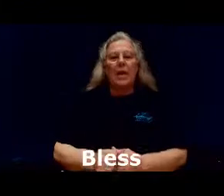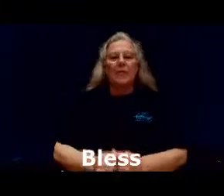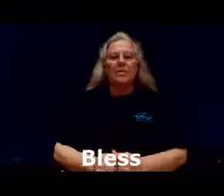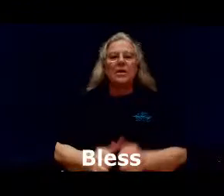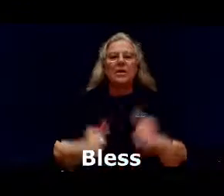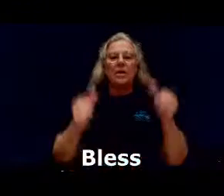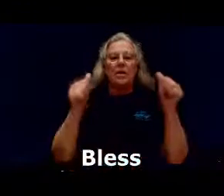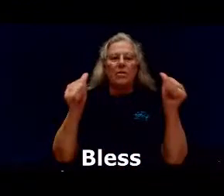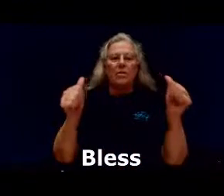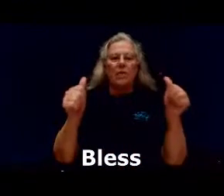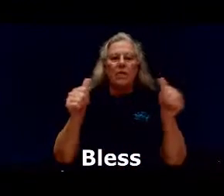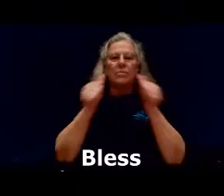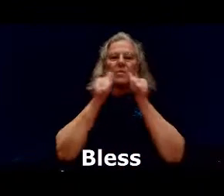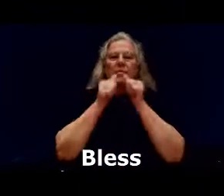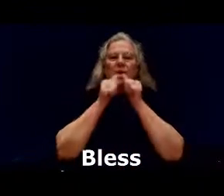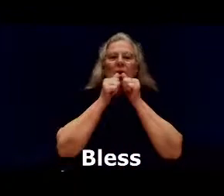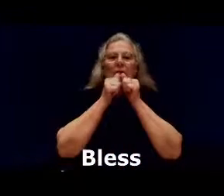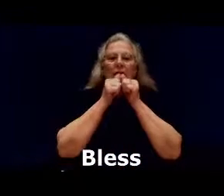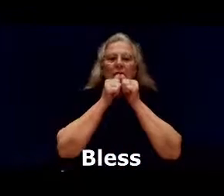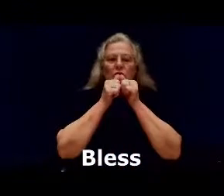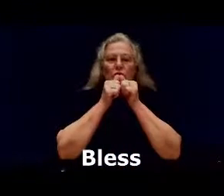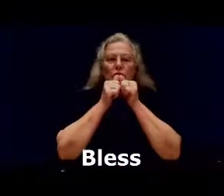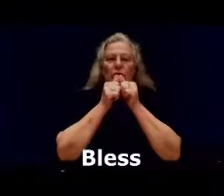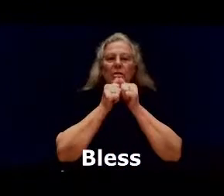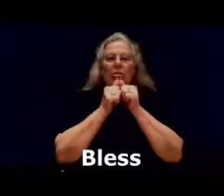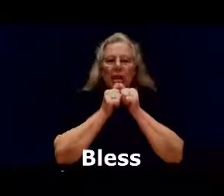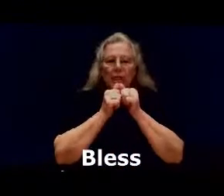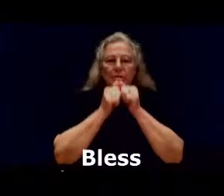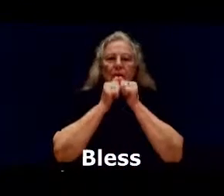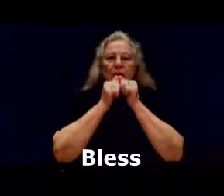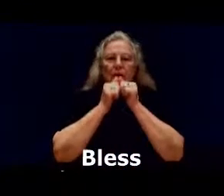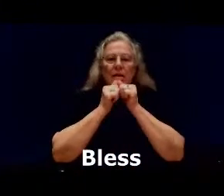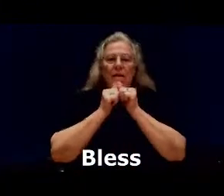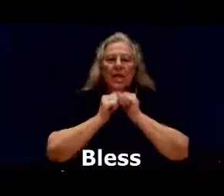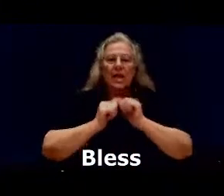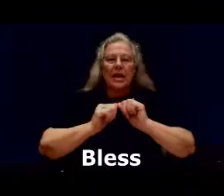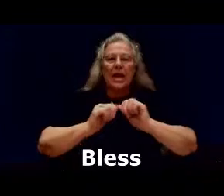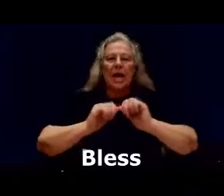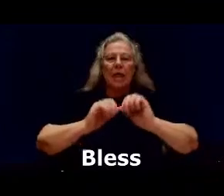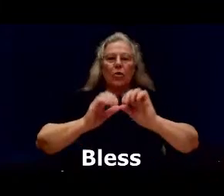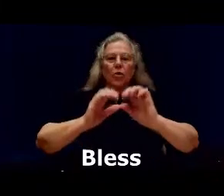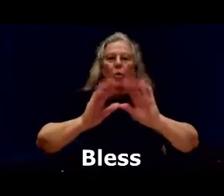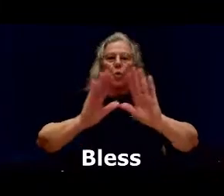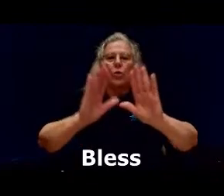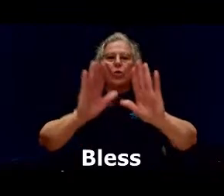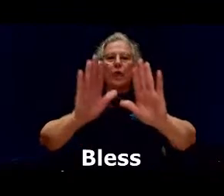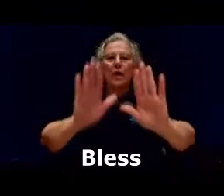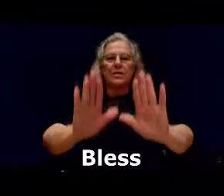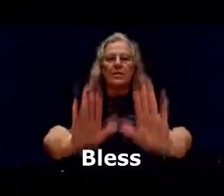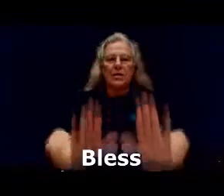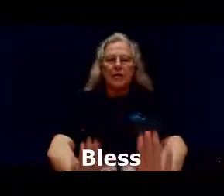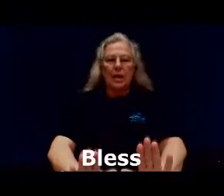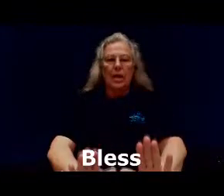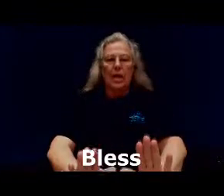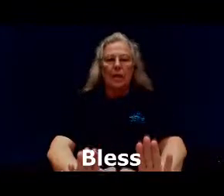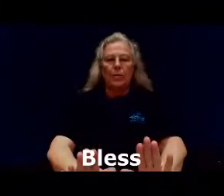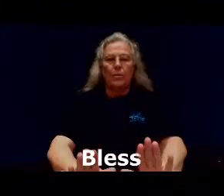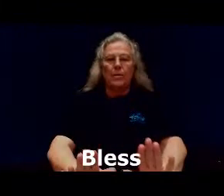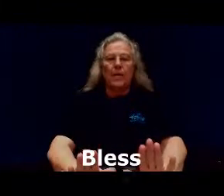Bless, thumbs against your lips, take it out, open your hands and pull it down.